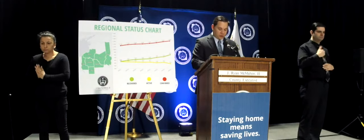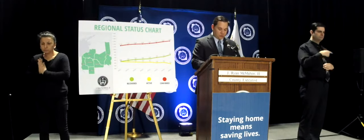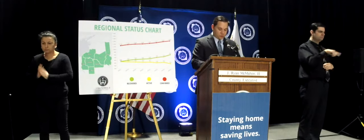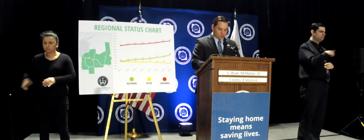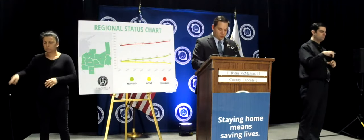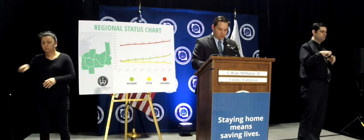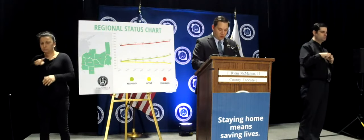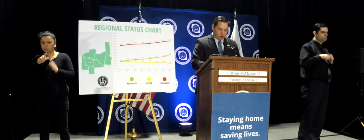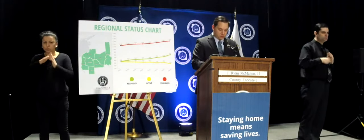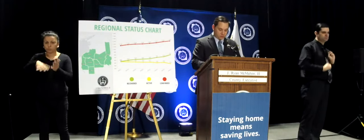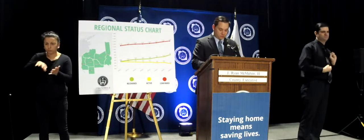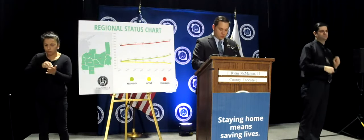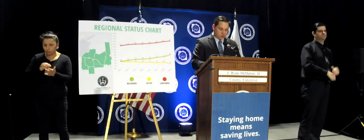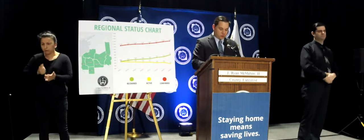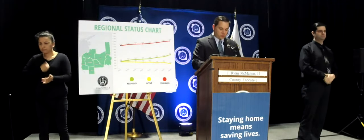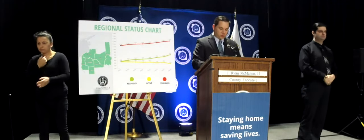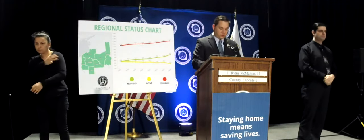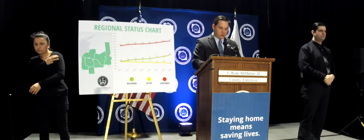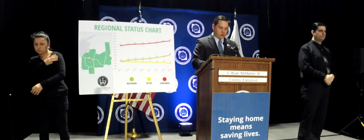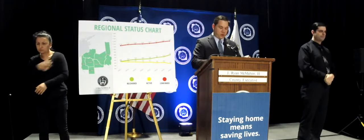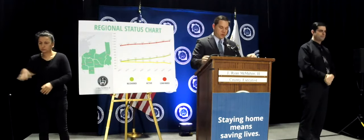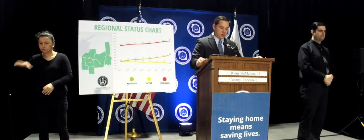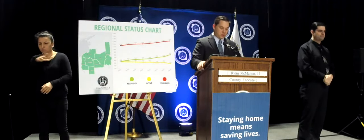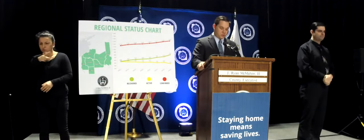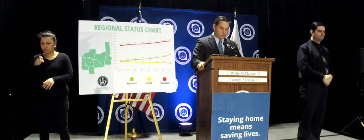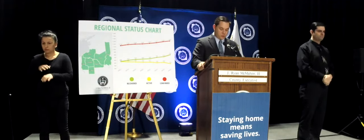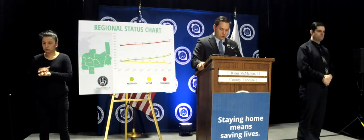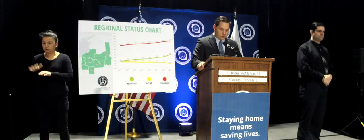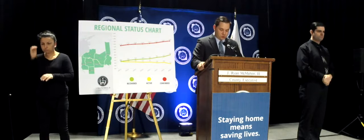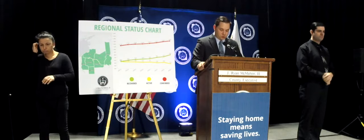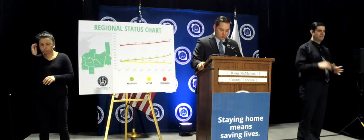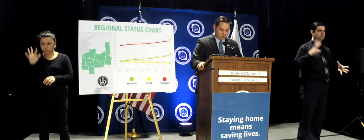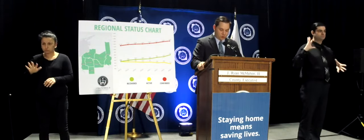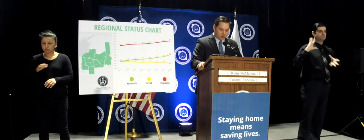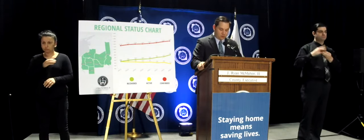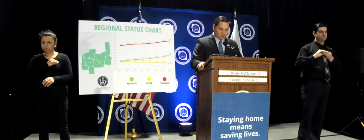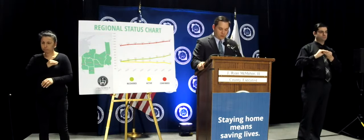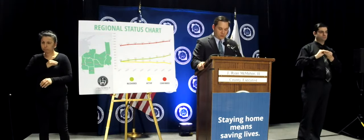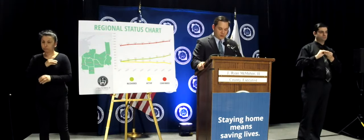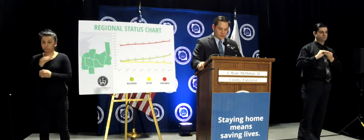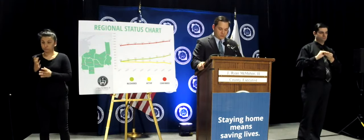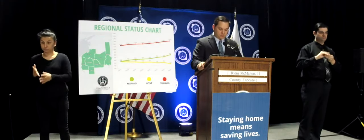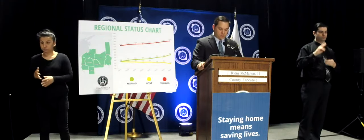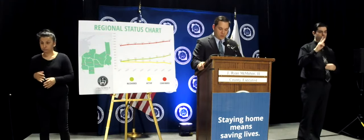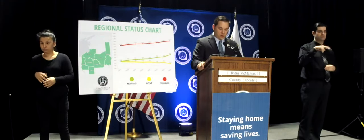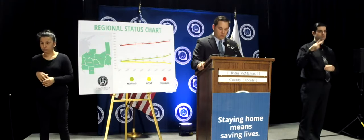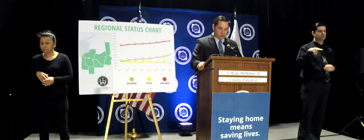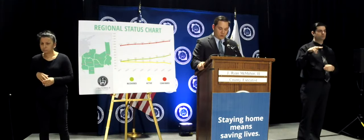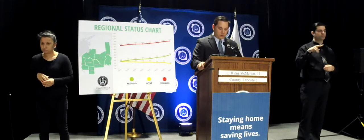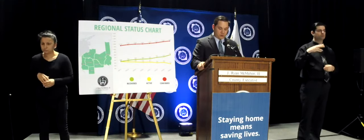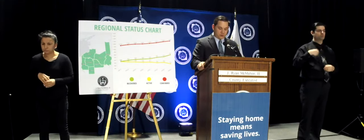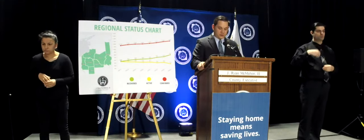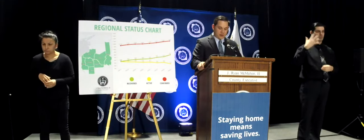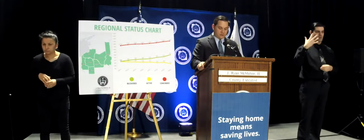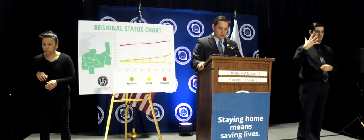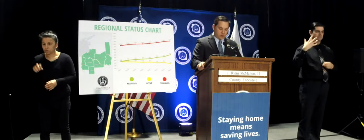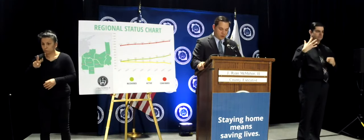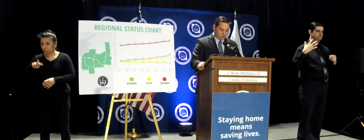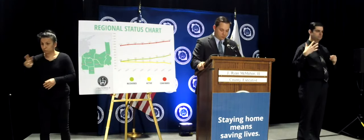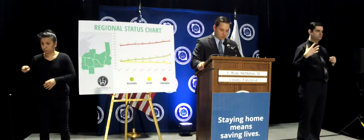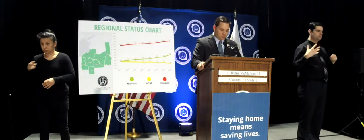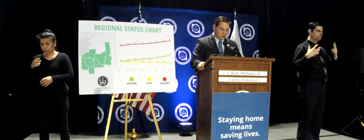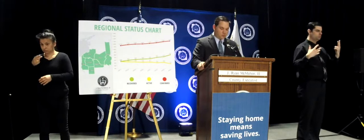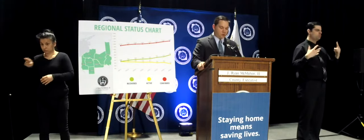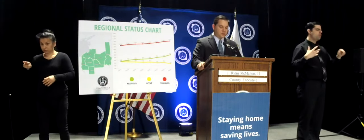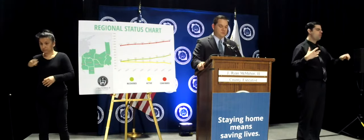When we look at those who we've lost, 22 are Caucasian, 2 are of another race, and 1 is African